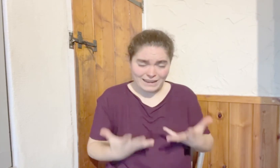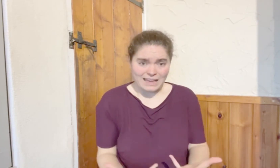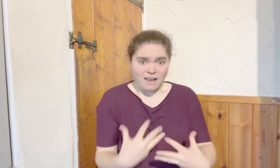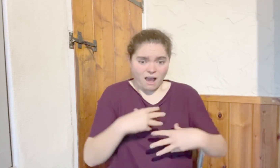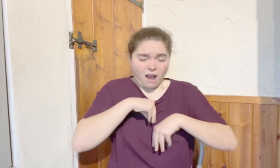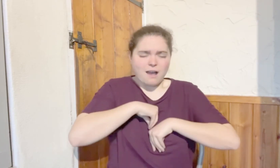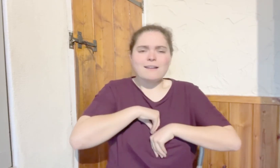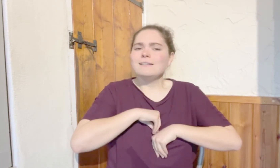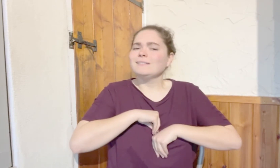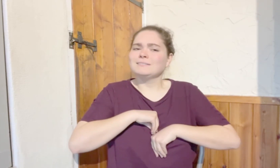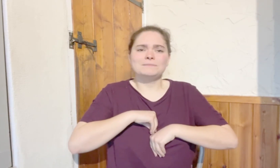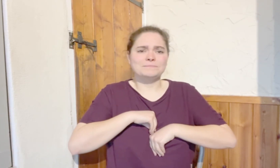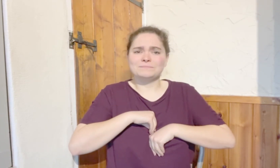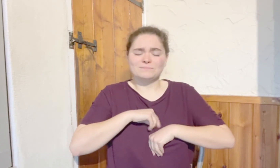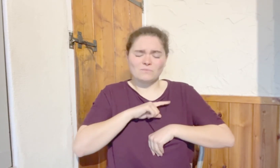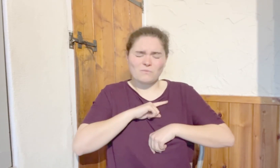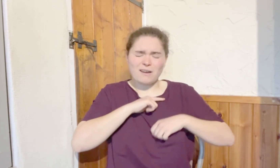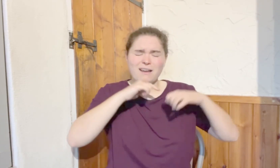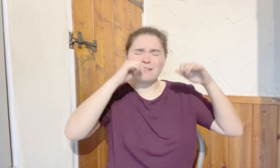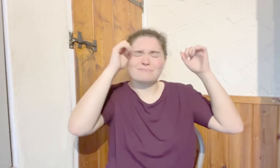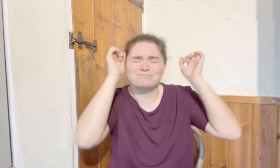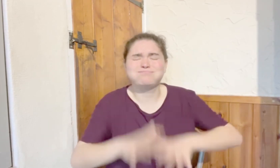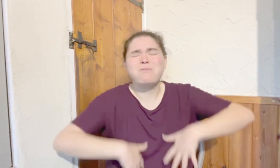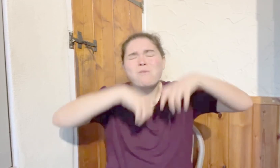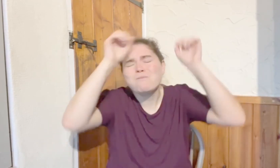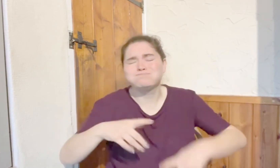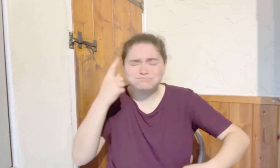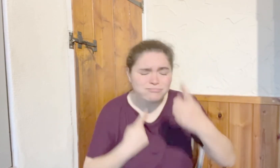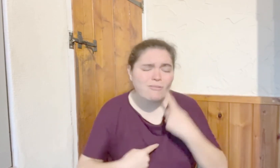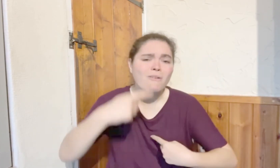feelings shouldn't be touched, as this will only lead to rain.